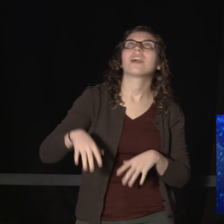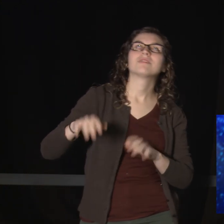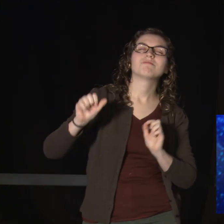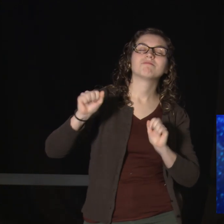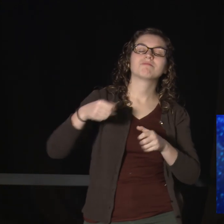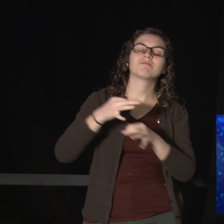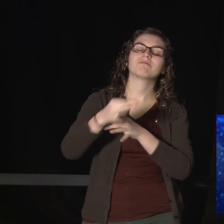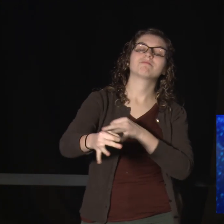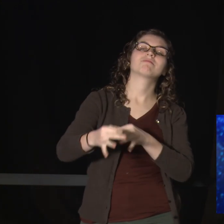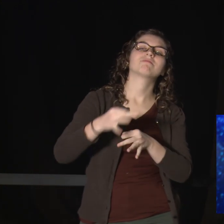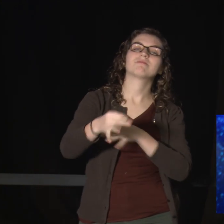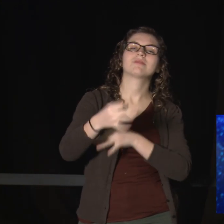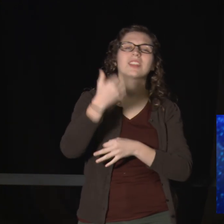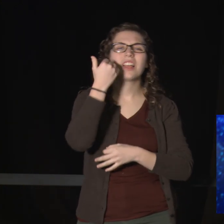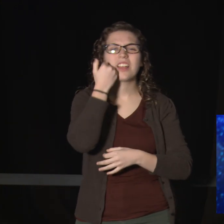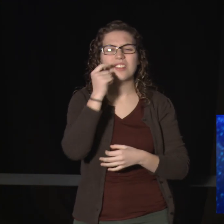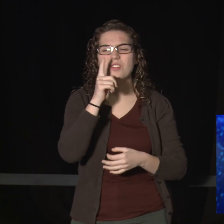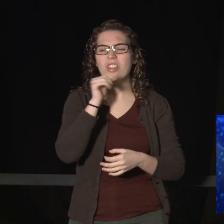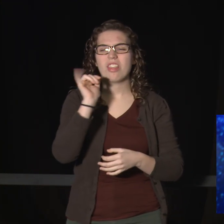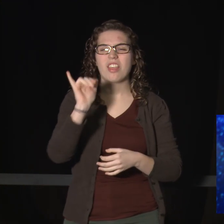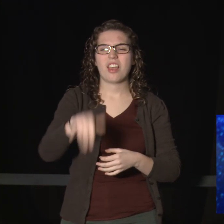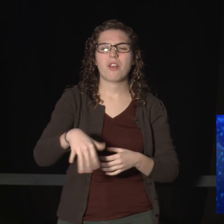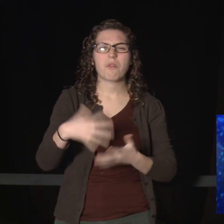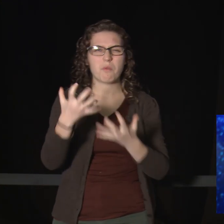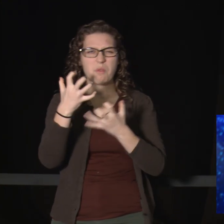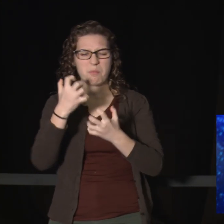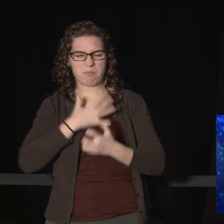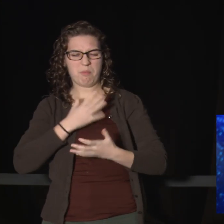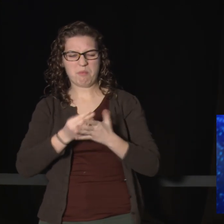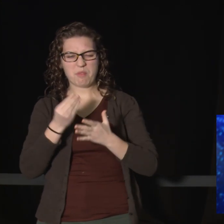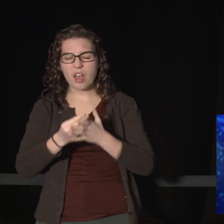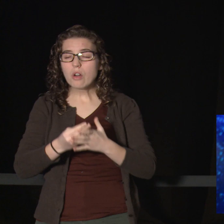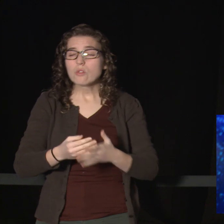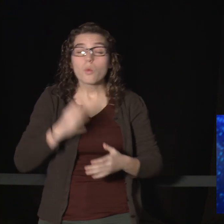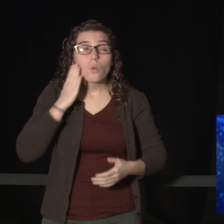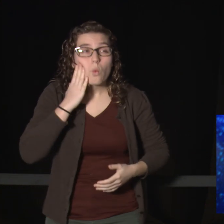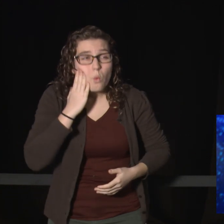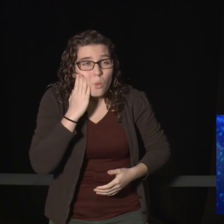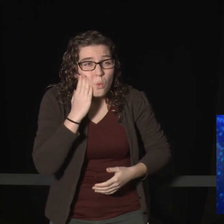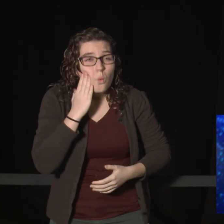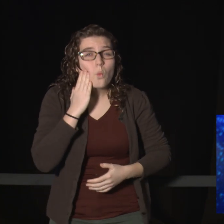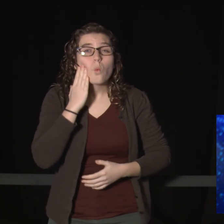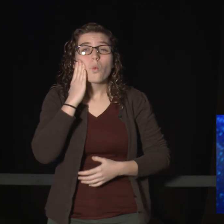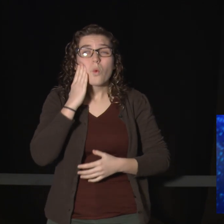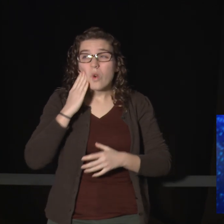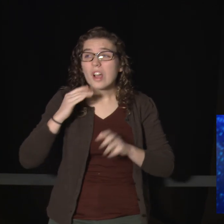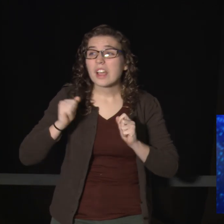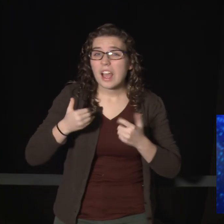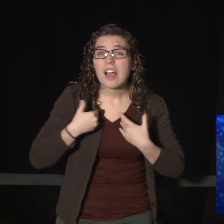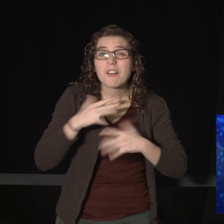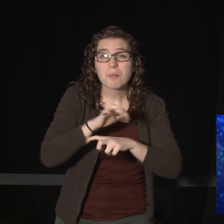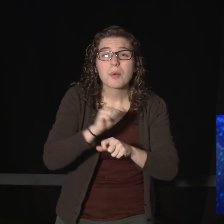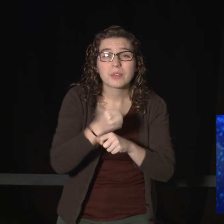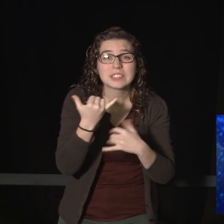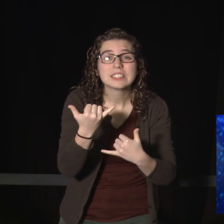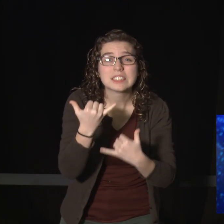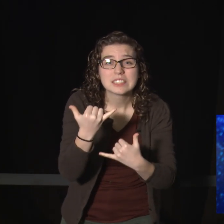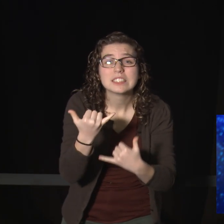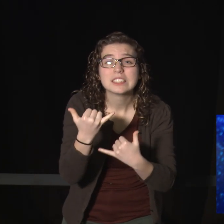they are? They just want my money. They just want me to come. They don't, ah, ooh, can I have an appointment today?